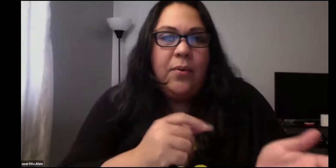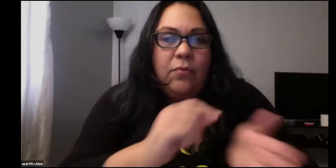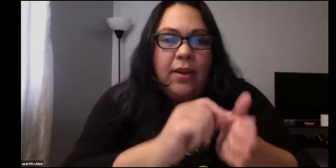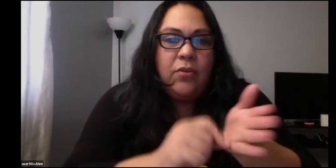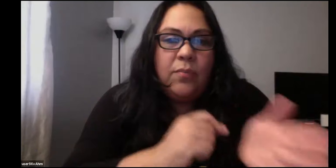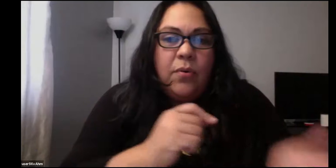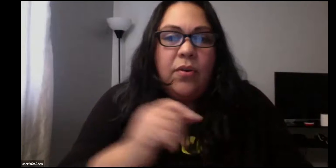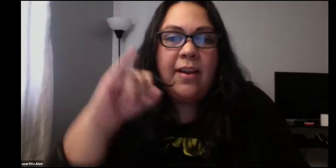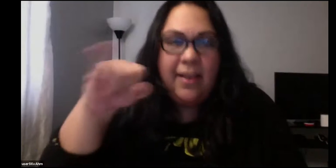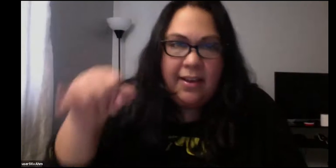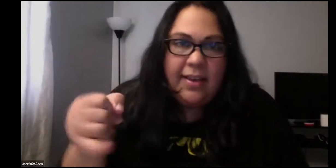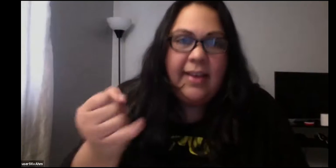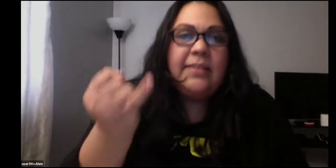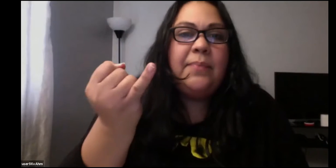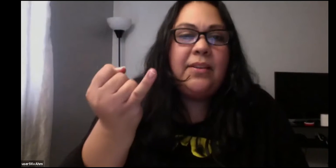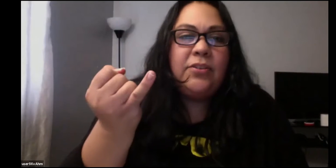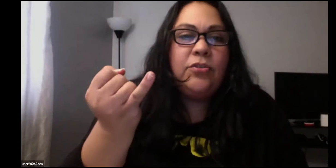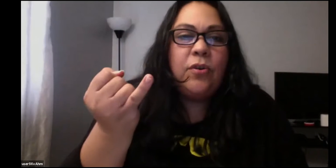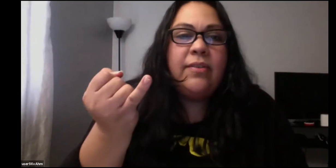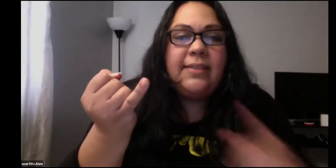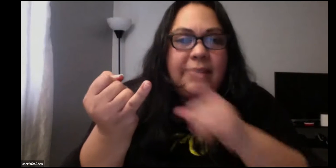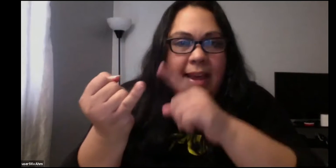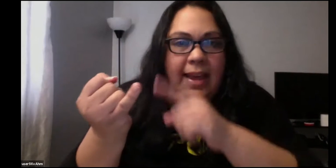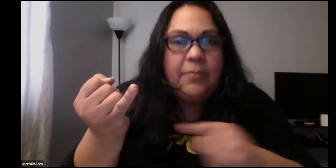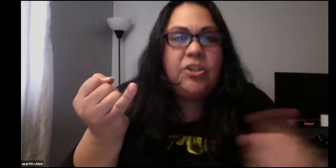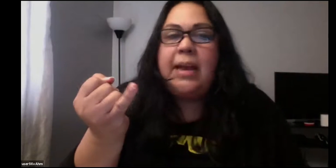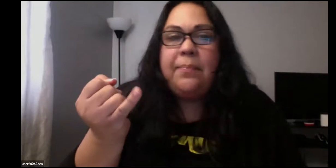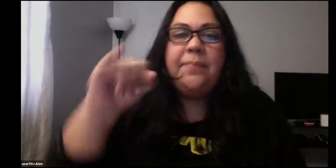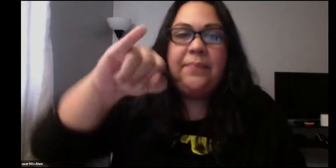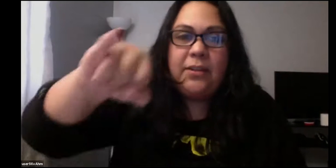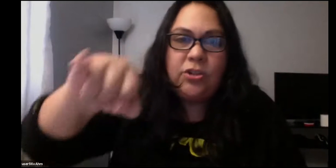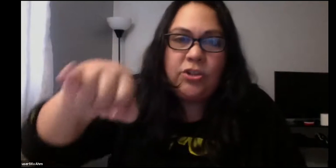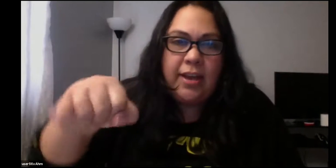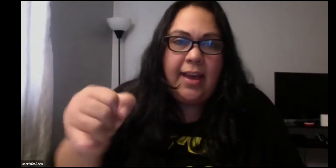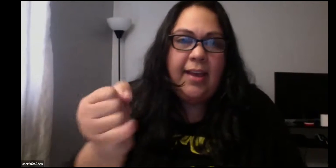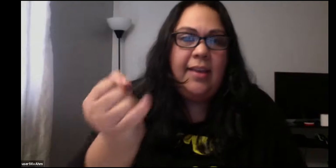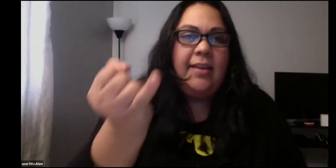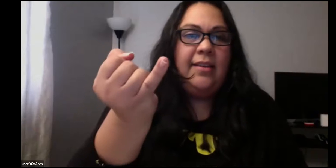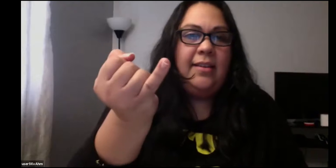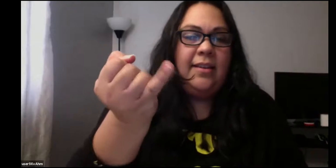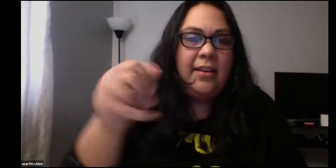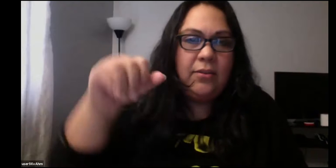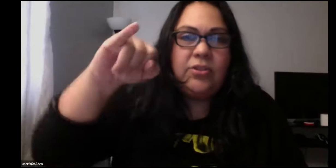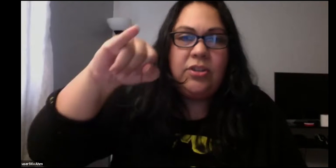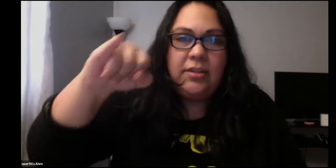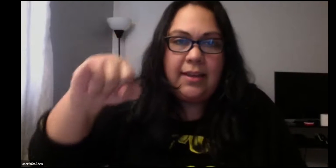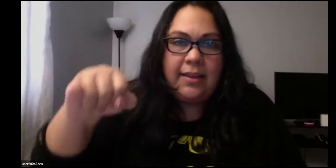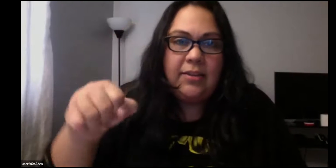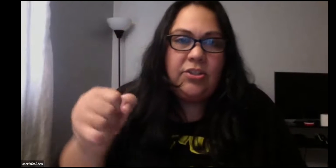write it on a board. Yes, because you're drawing the same shape. J. It looks just like that,